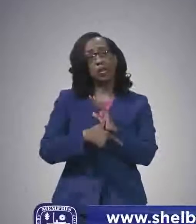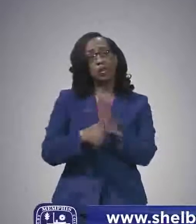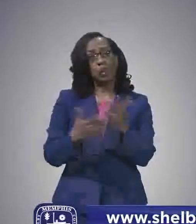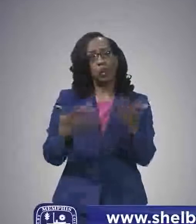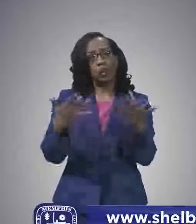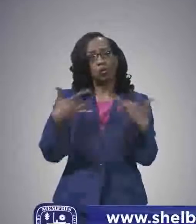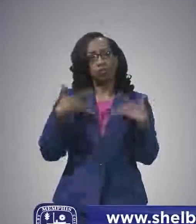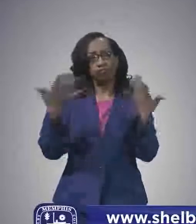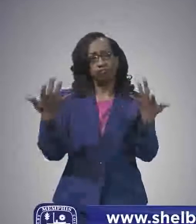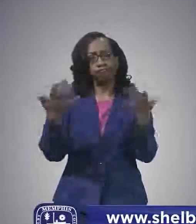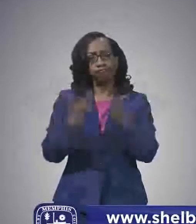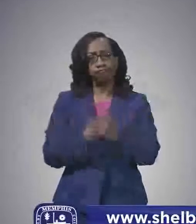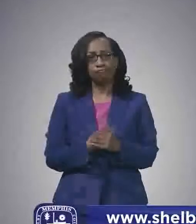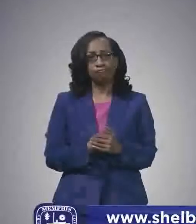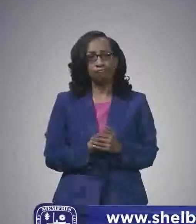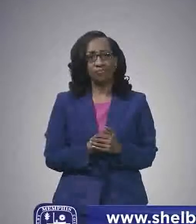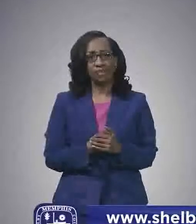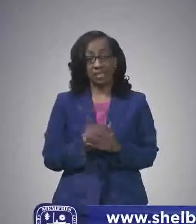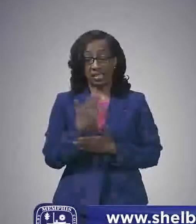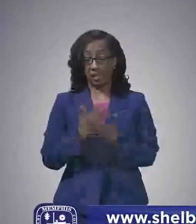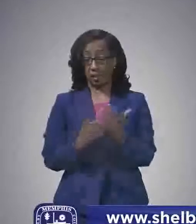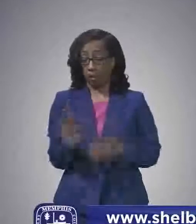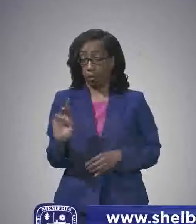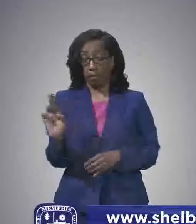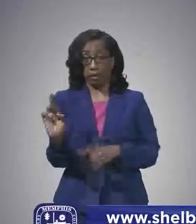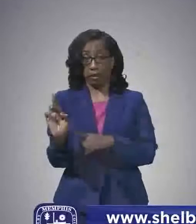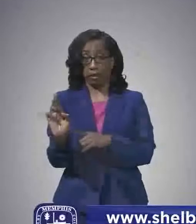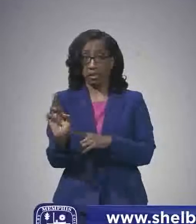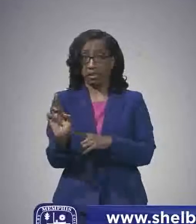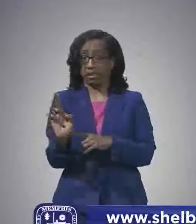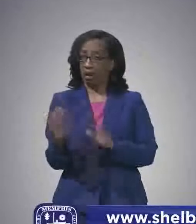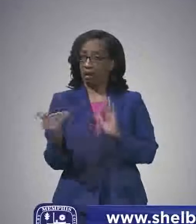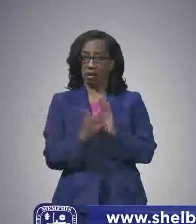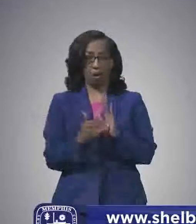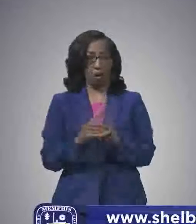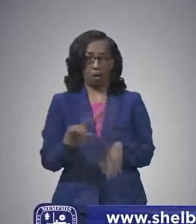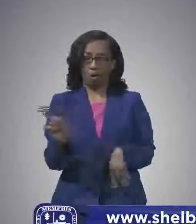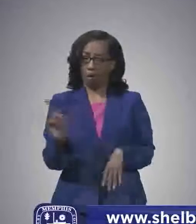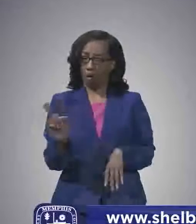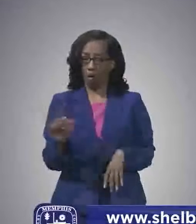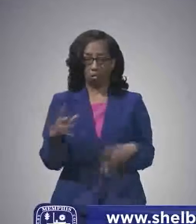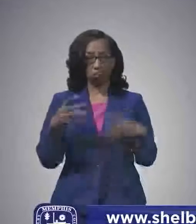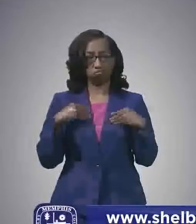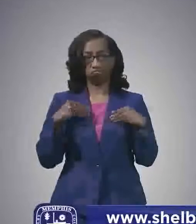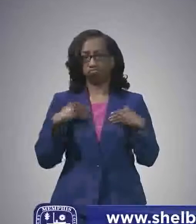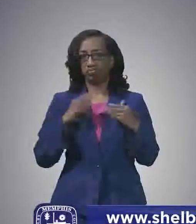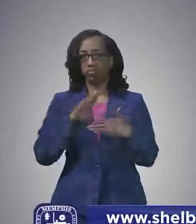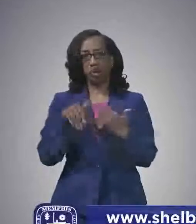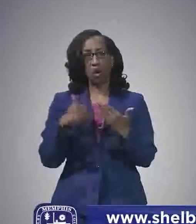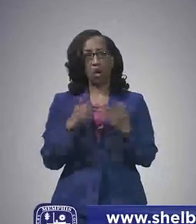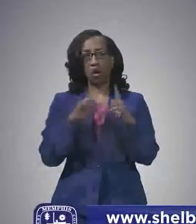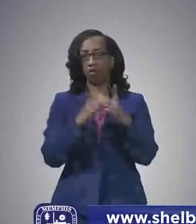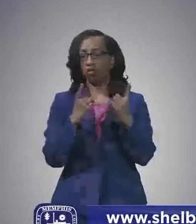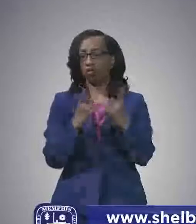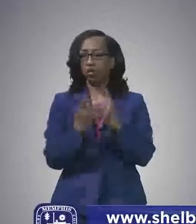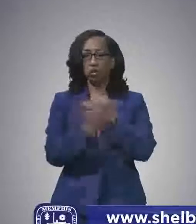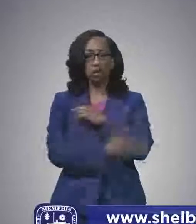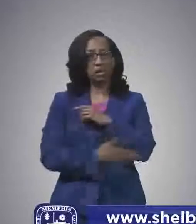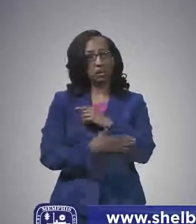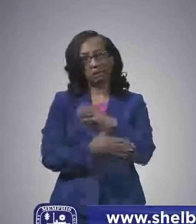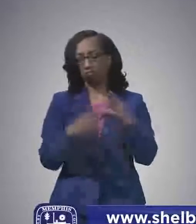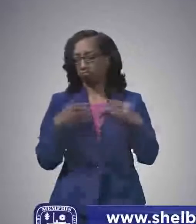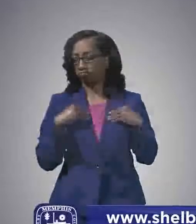And you hear some Republicans saying they're against this one-size-fits-all for all districts in the county. What's your response to